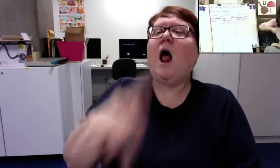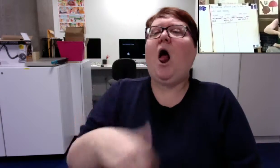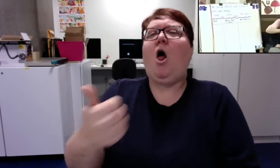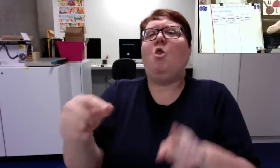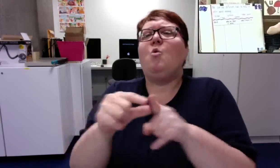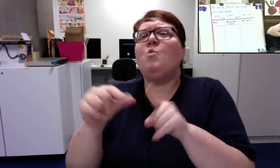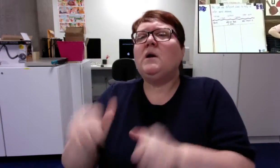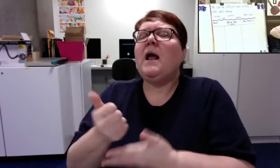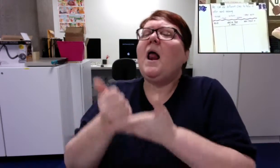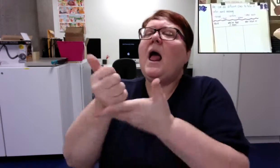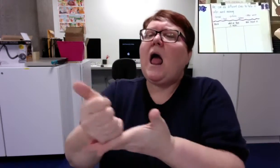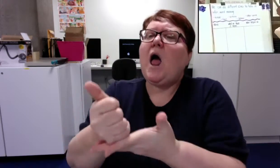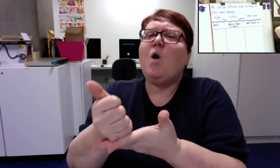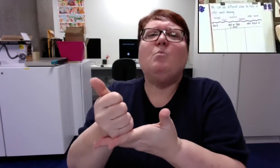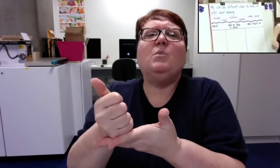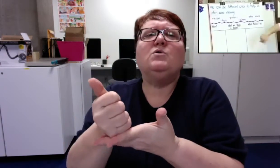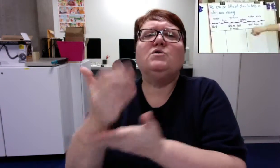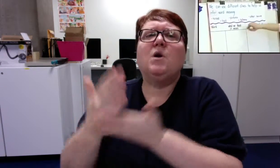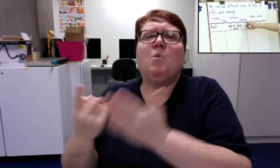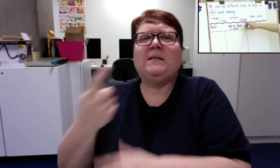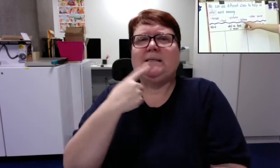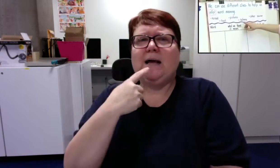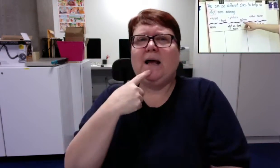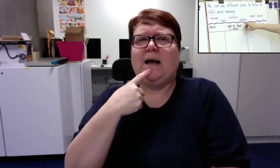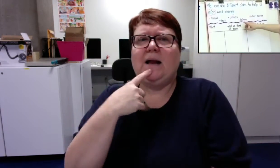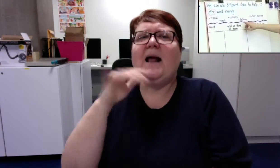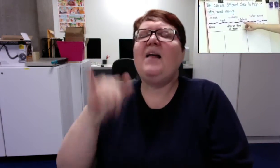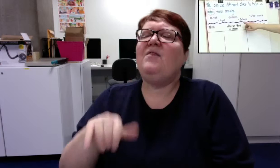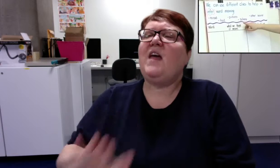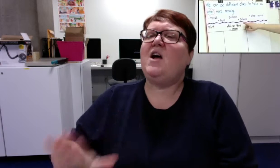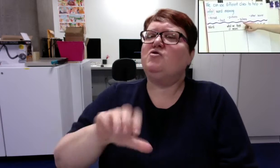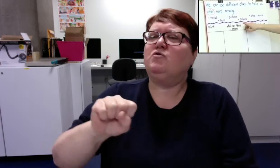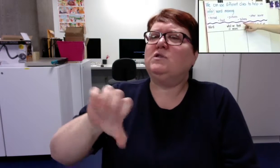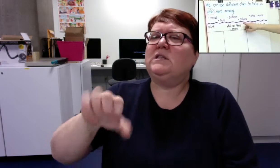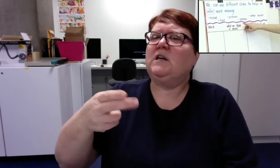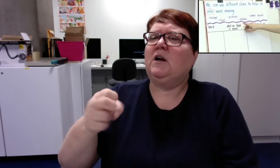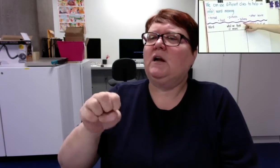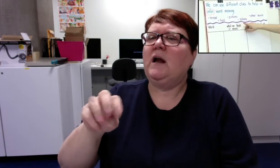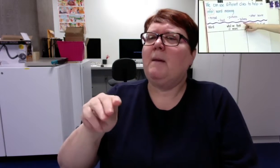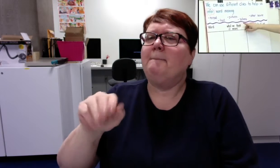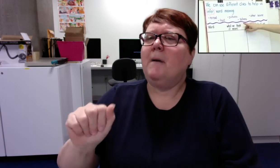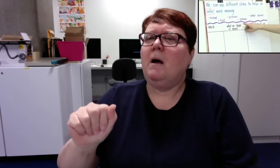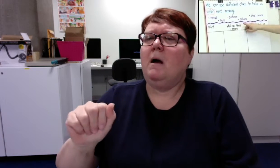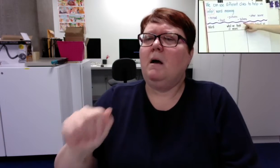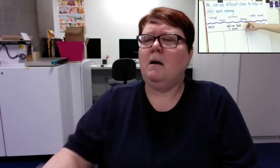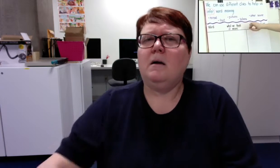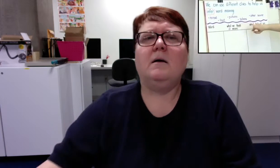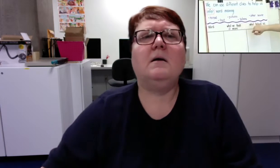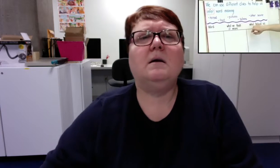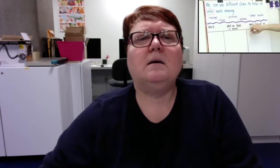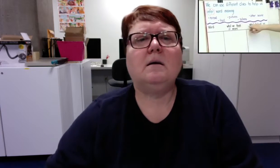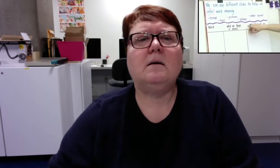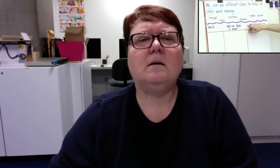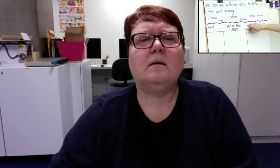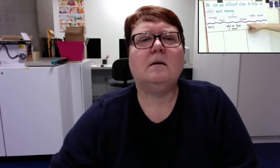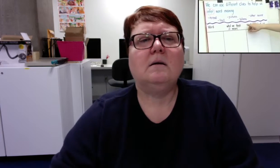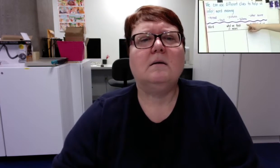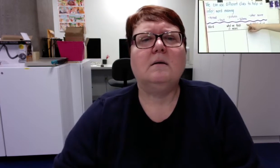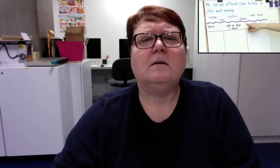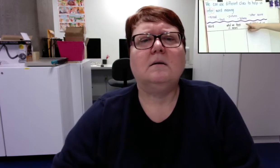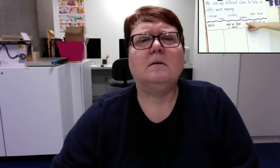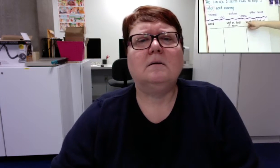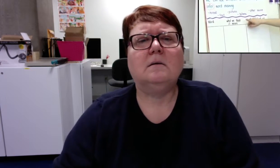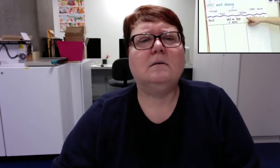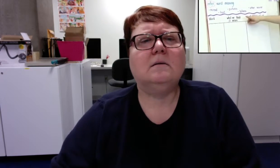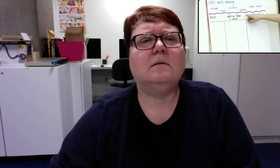The other words can help us, Sally said. Like we did in the library in basketball when we found the flag